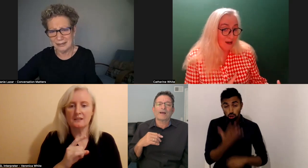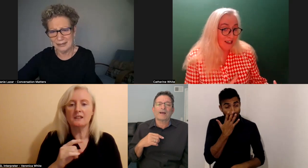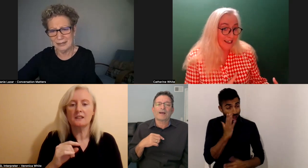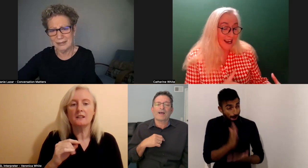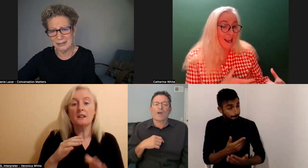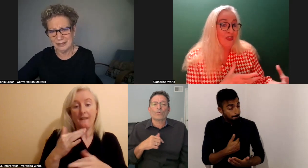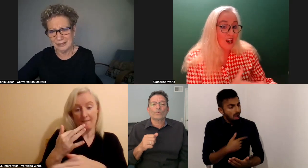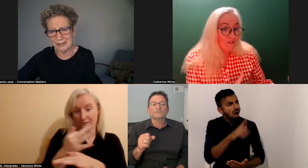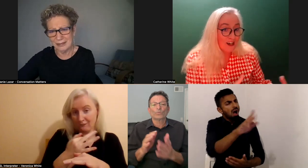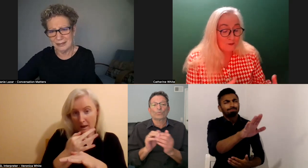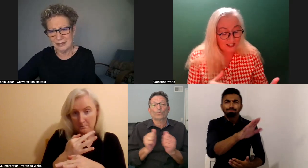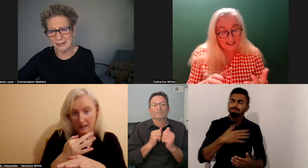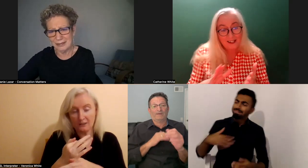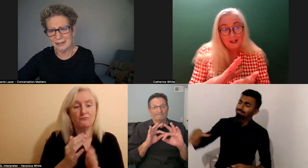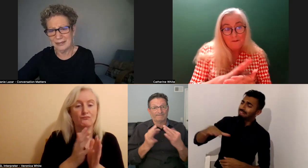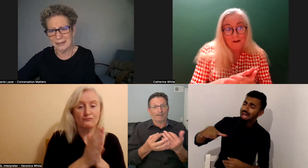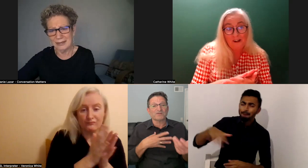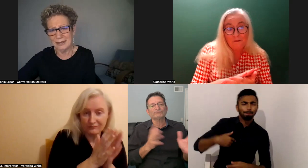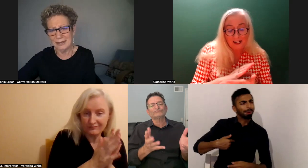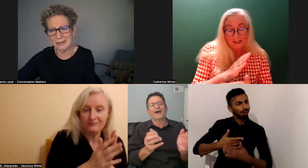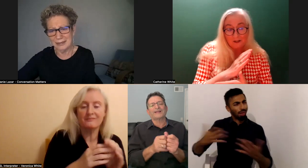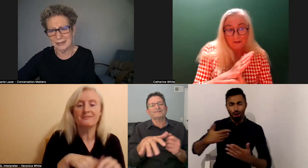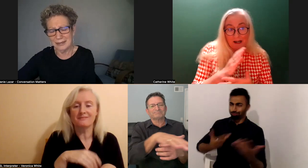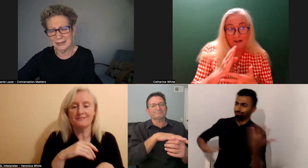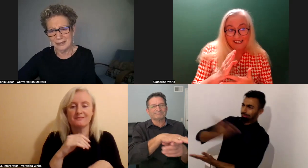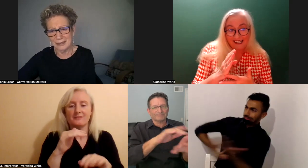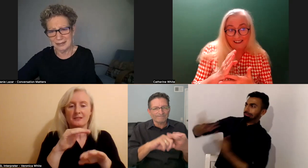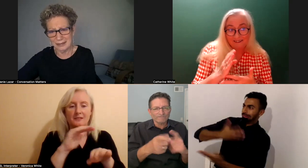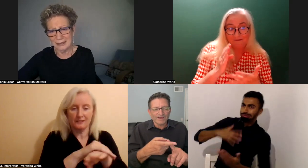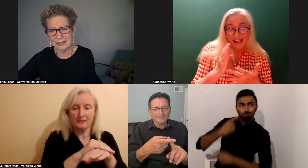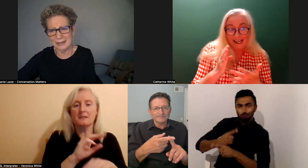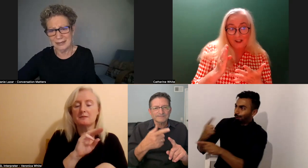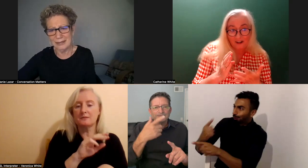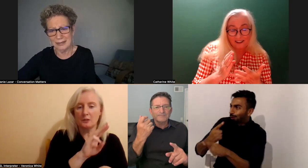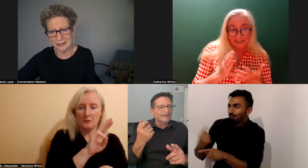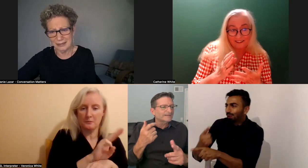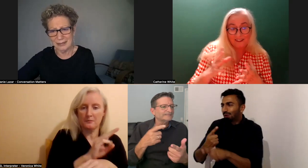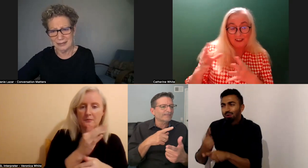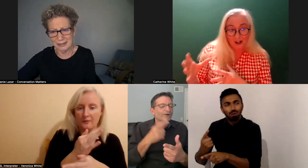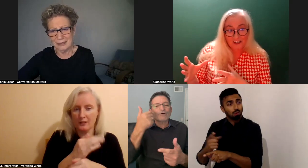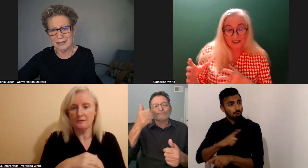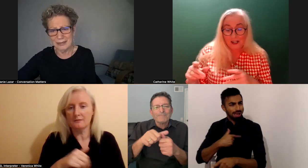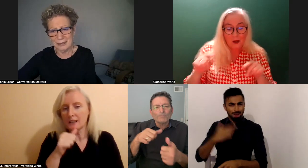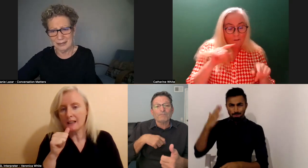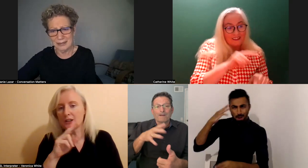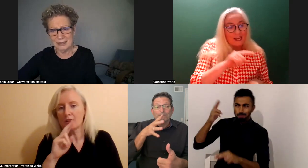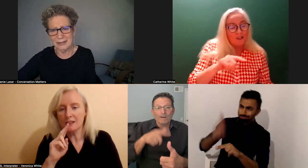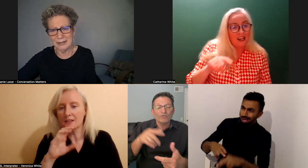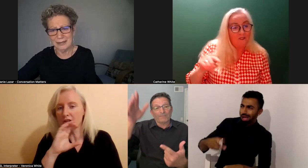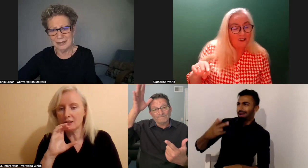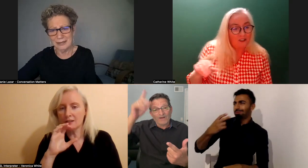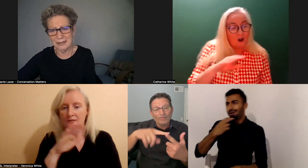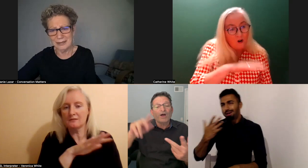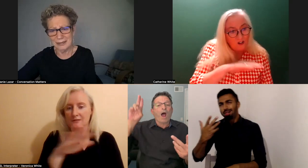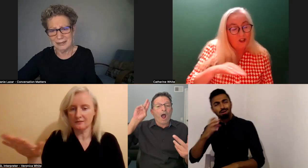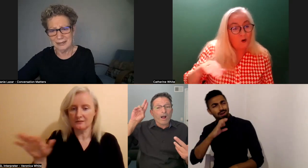my family and their friends because, bearing in mind, there was my mum, my dad, aunt, uncle, the cousins, but they would